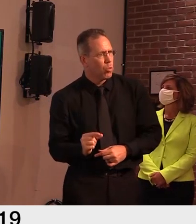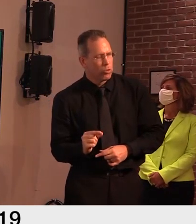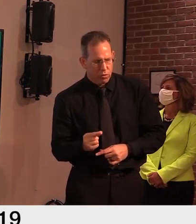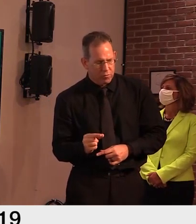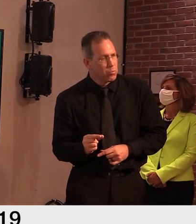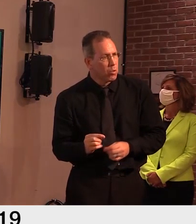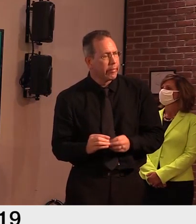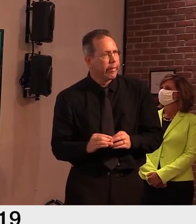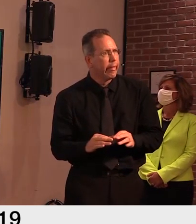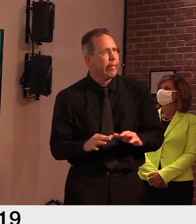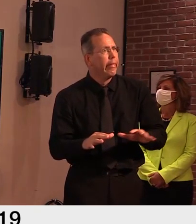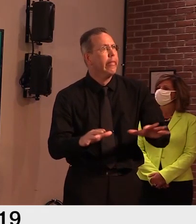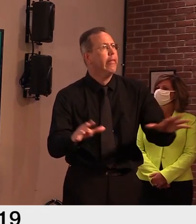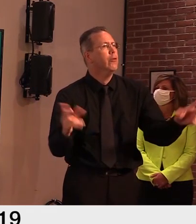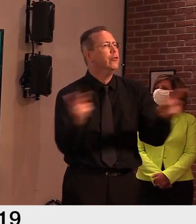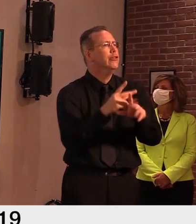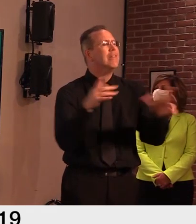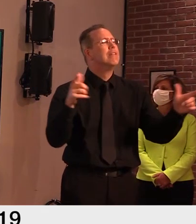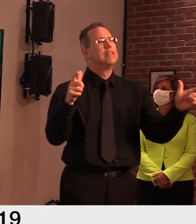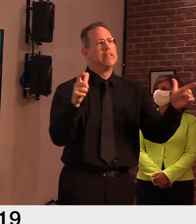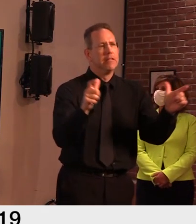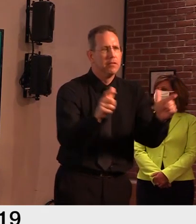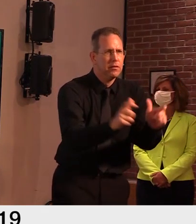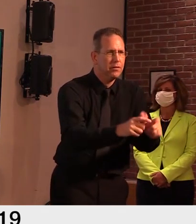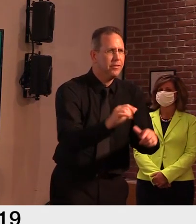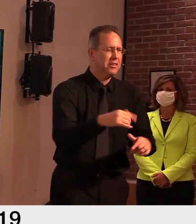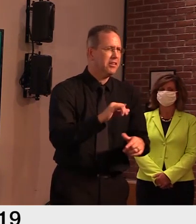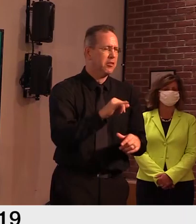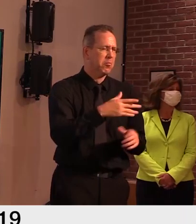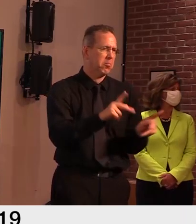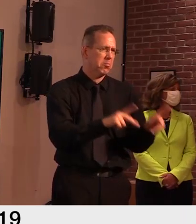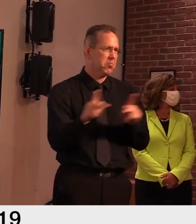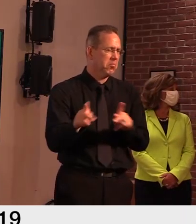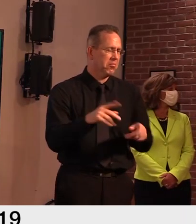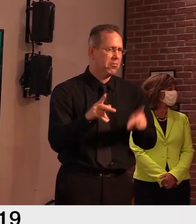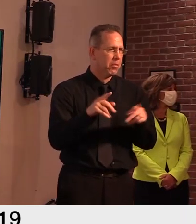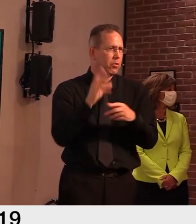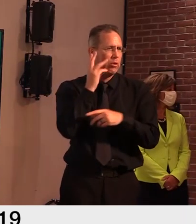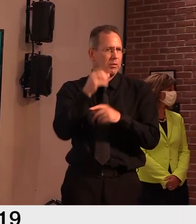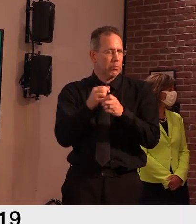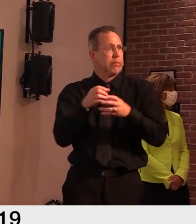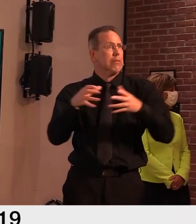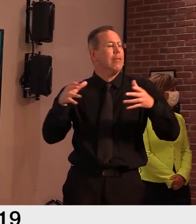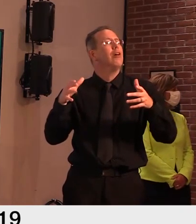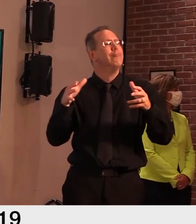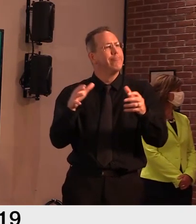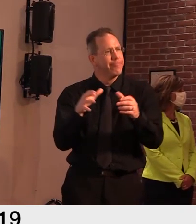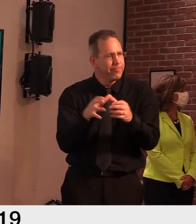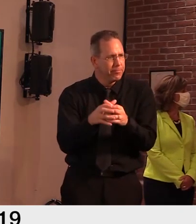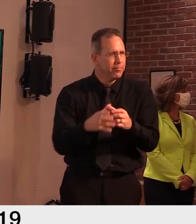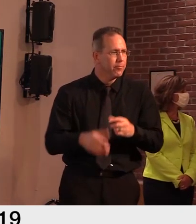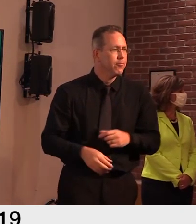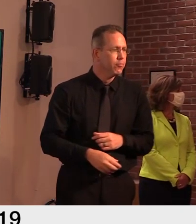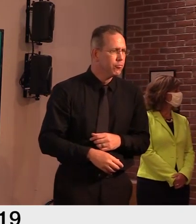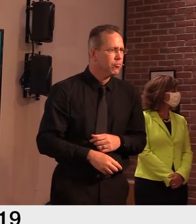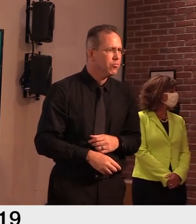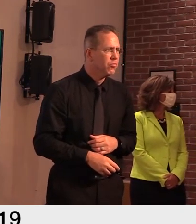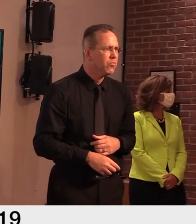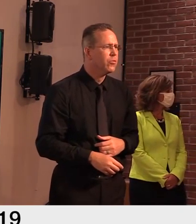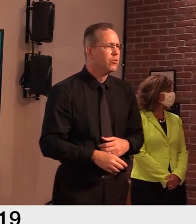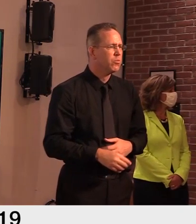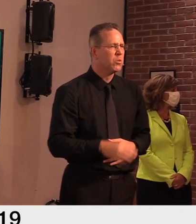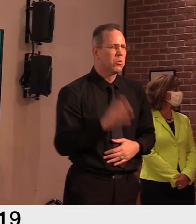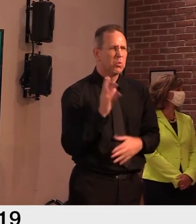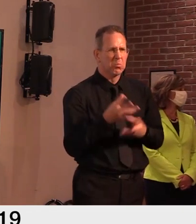to use the forest fire analogies that have been utilized you know, it'll be smoldering and trying to